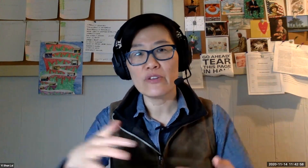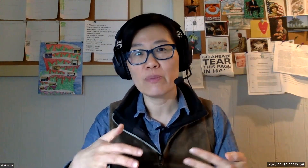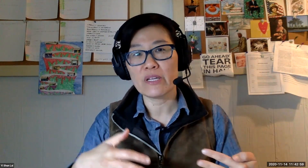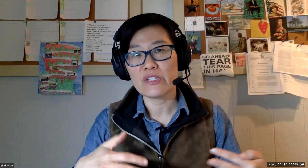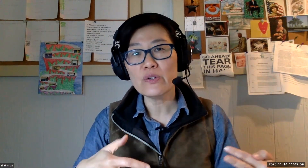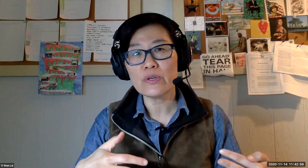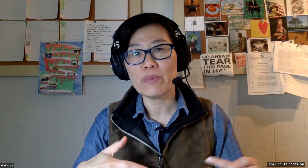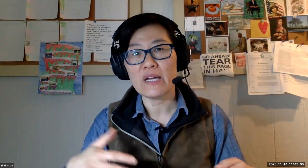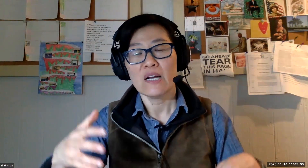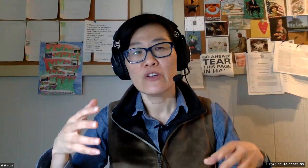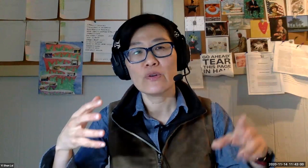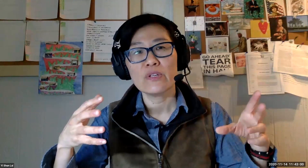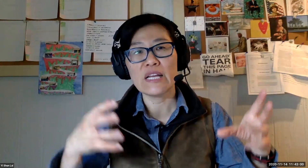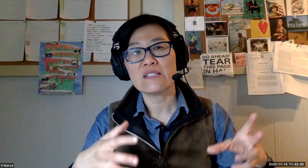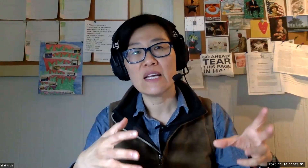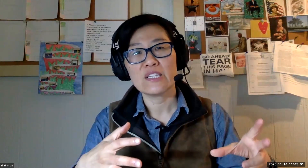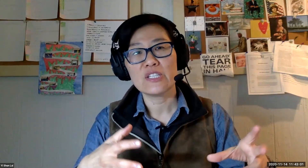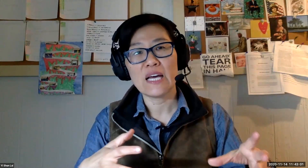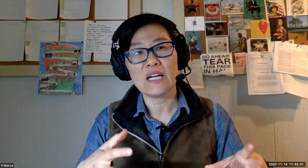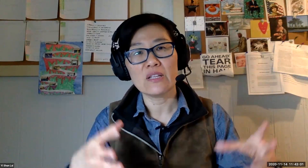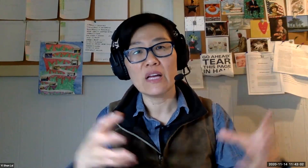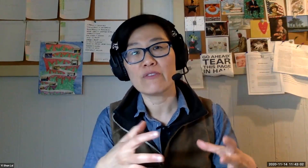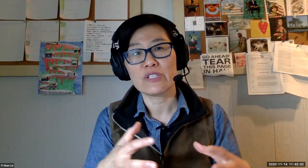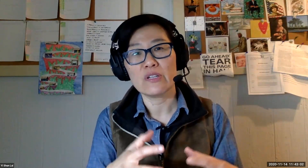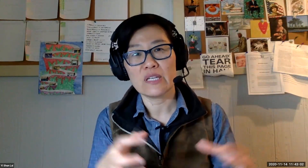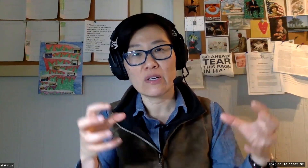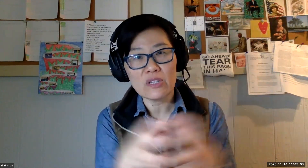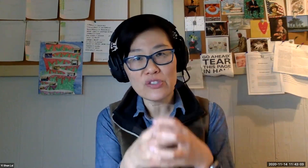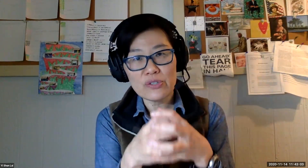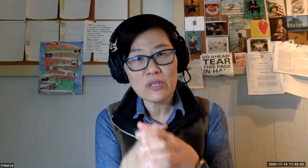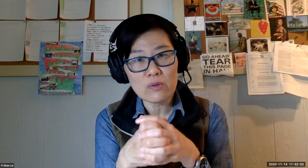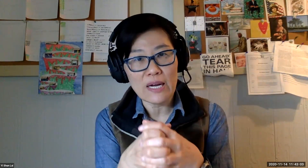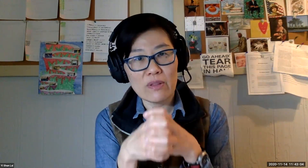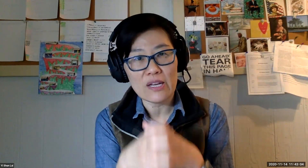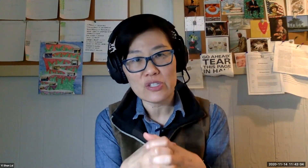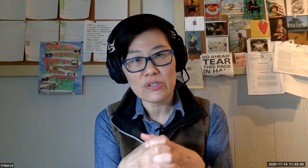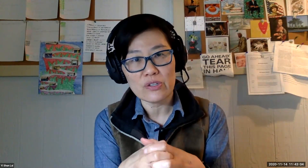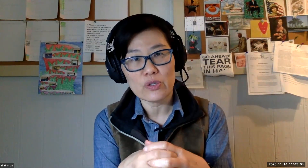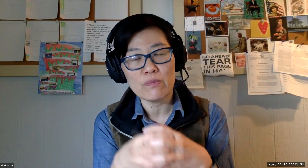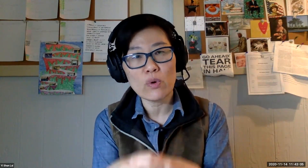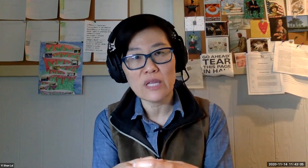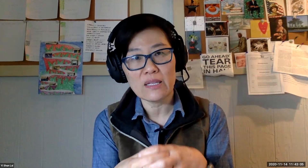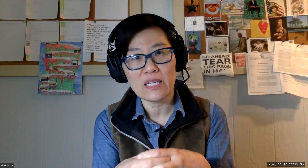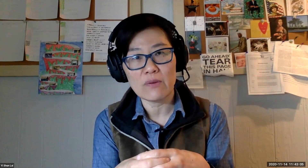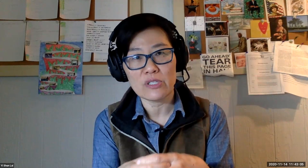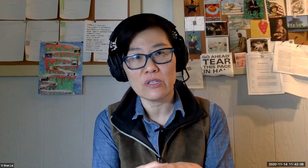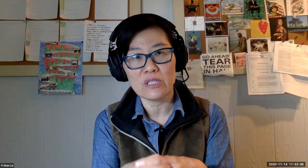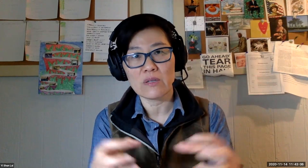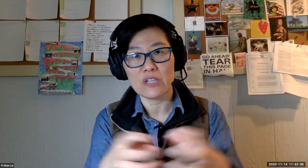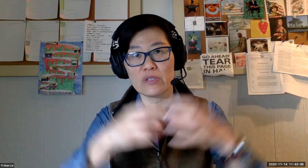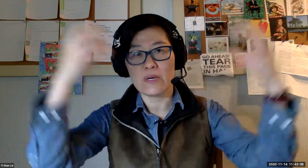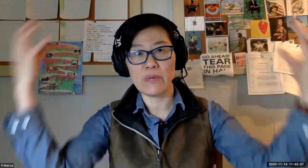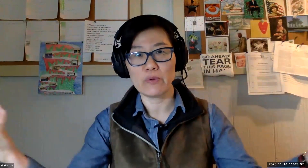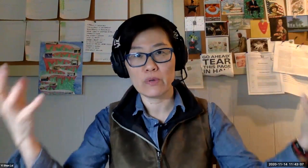that's great, and you can plug it into Google, but you're less likely to get a lot of results that are clustered around the agent search. You're more likely to get results